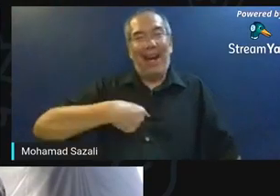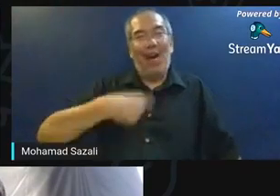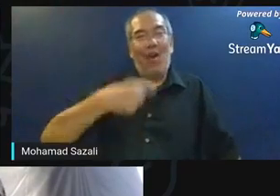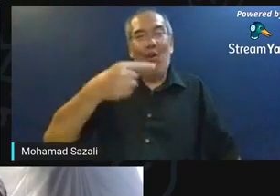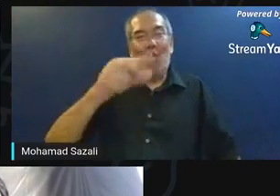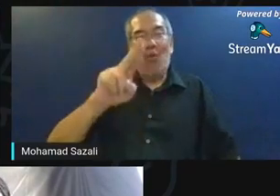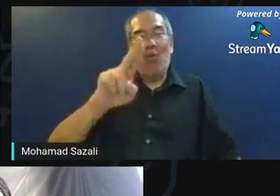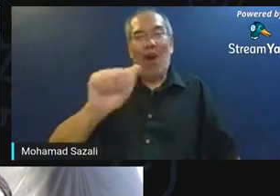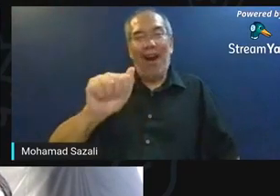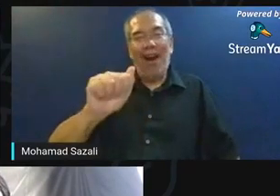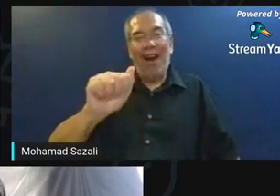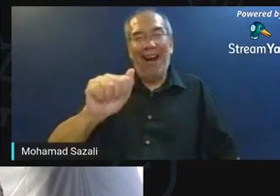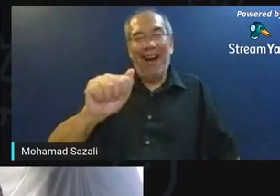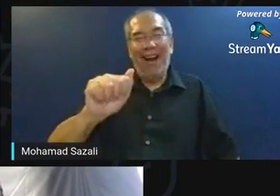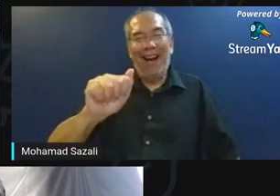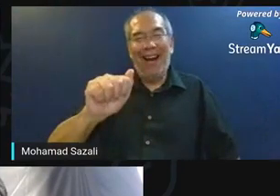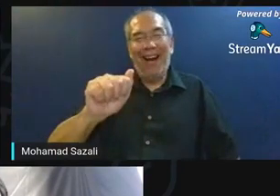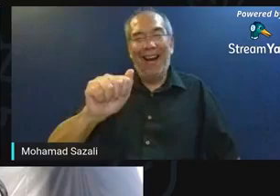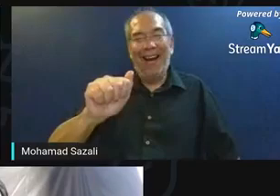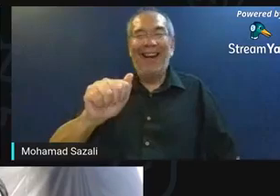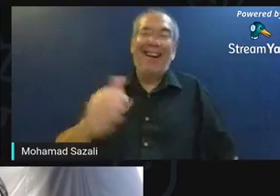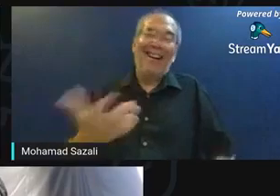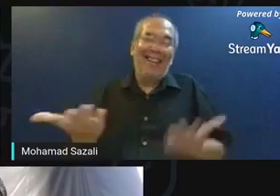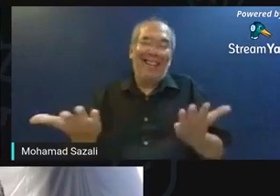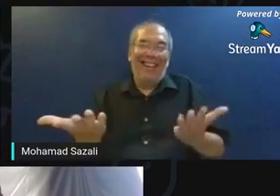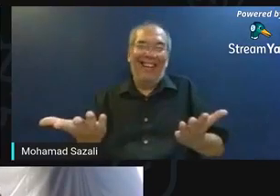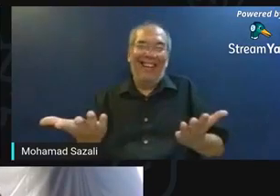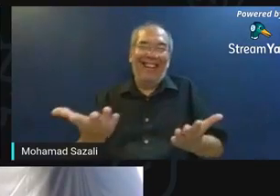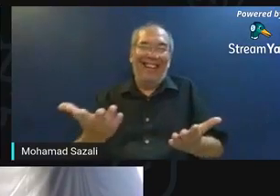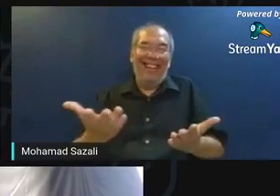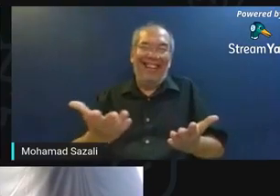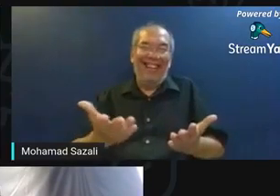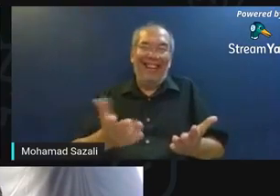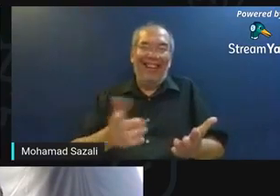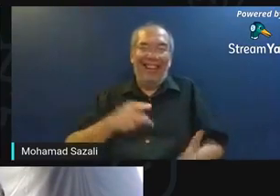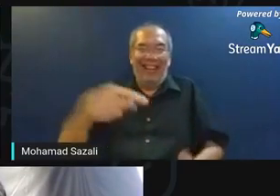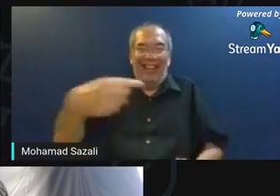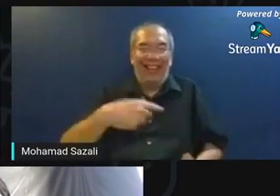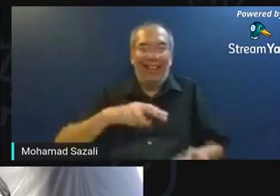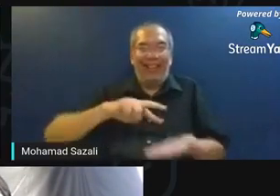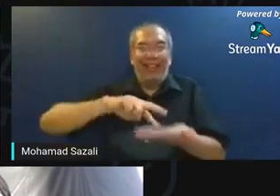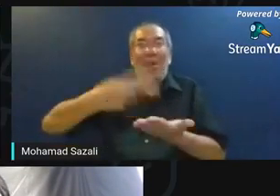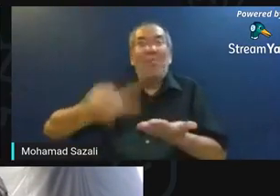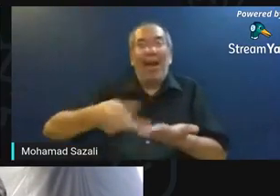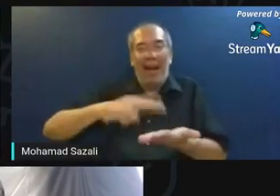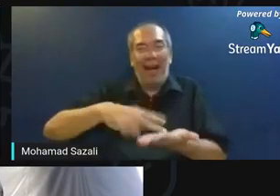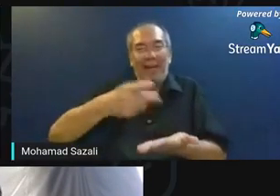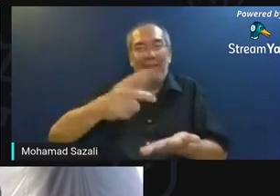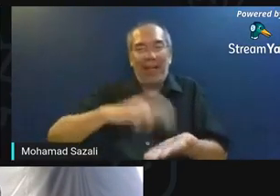So it doesn't matter whether you use in English, but we use only one sign language in the country.